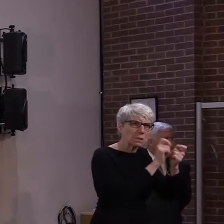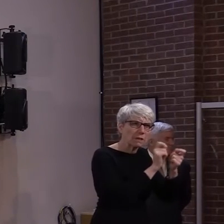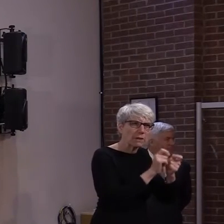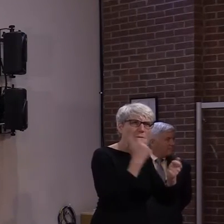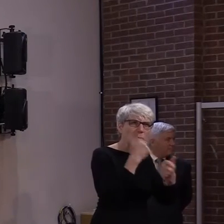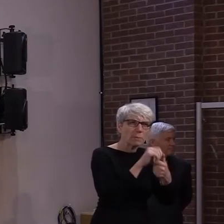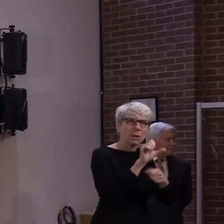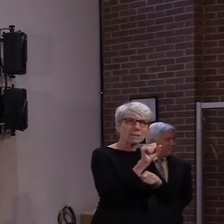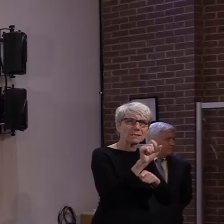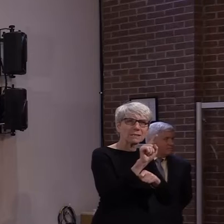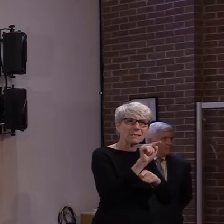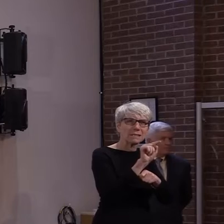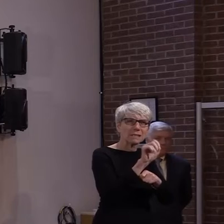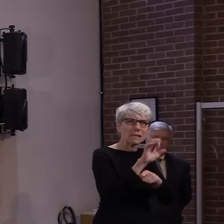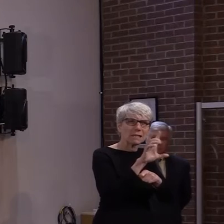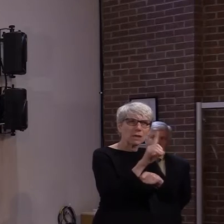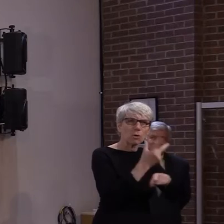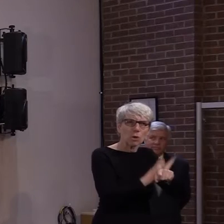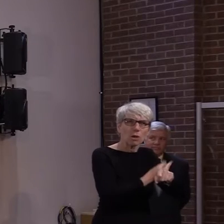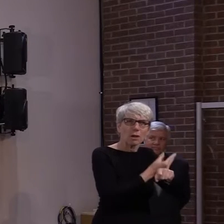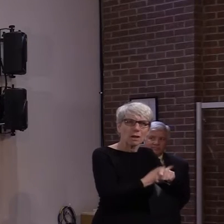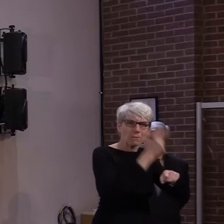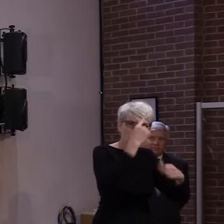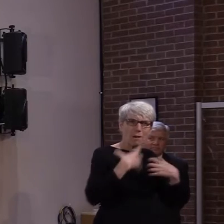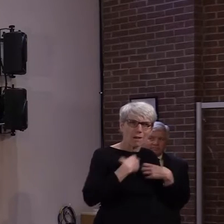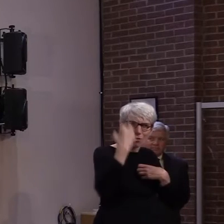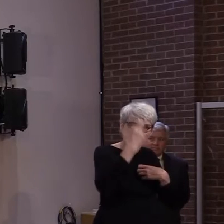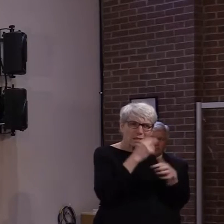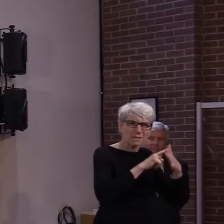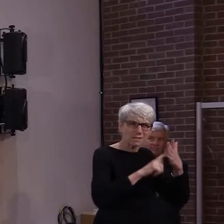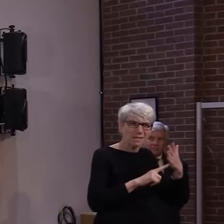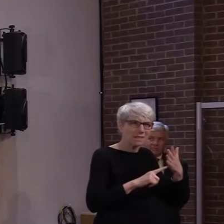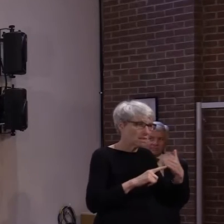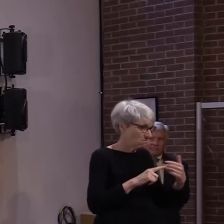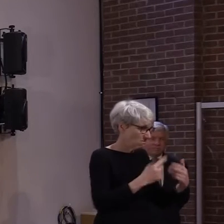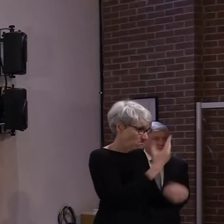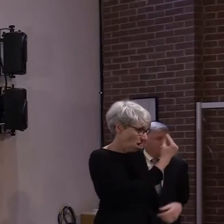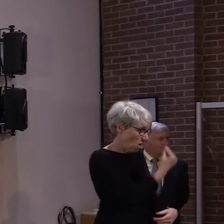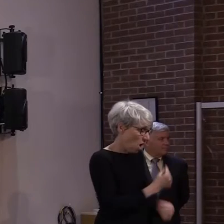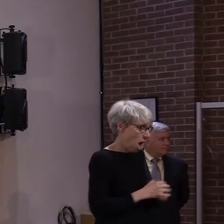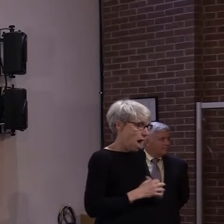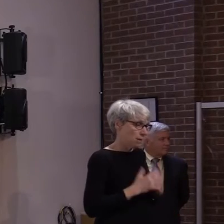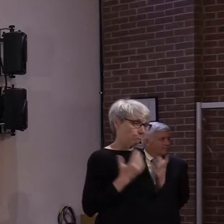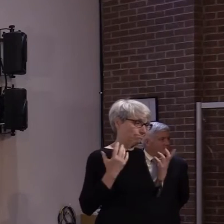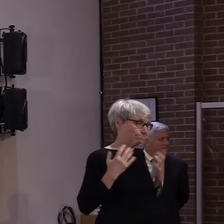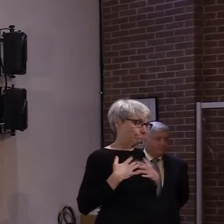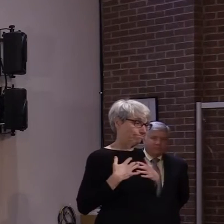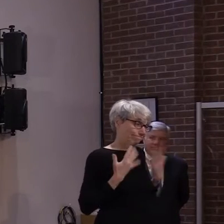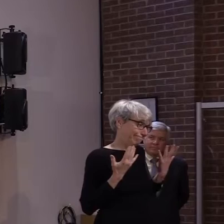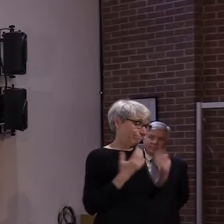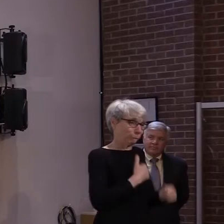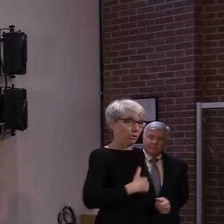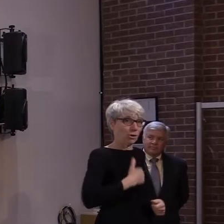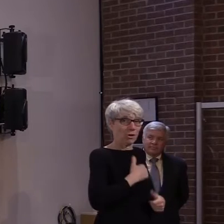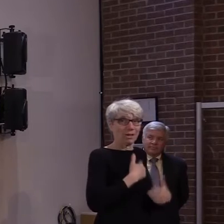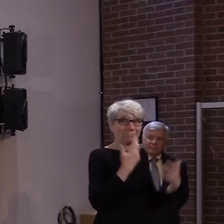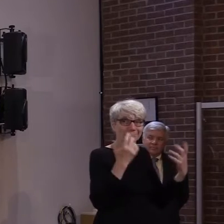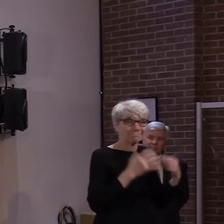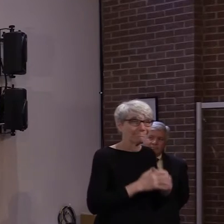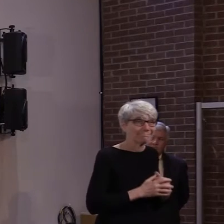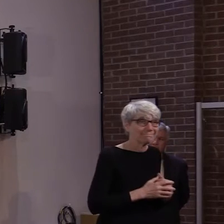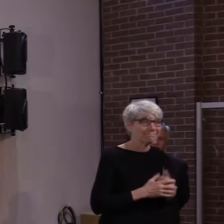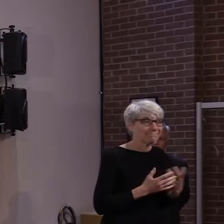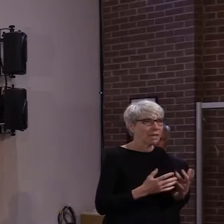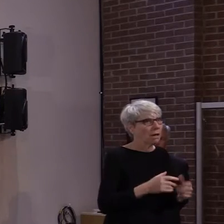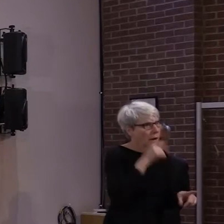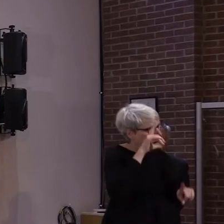list of conditions. And if they said yes, the pharmacist isn't going to go into great detail or with them about their